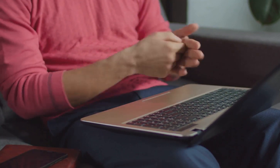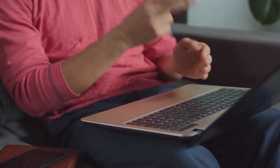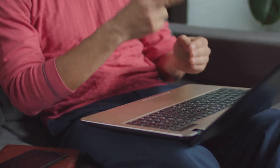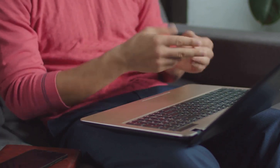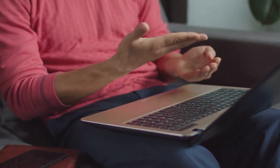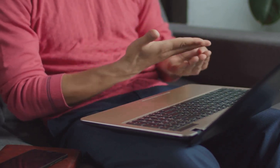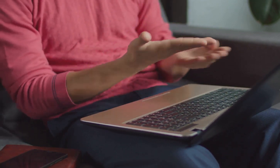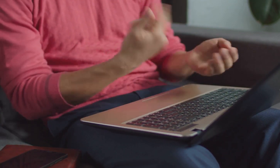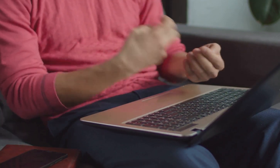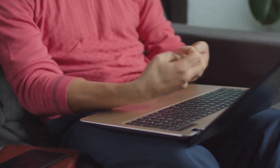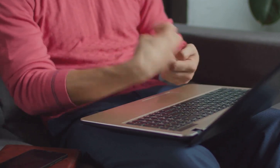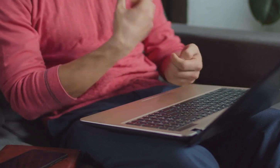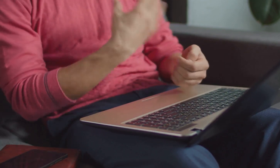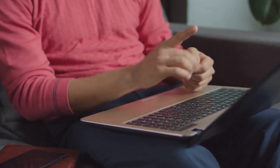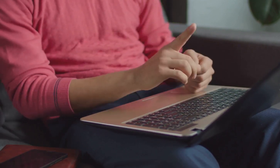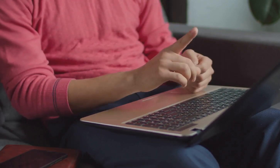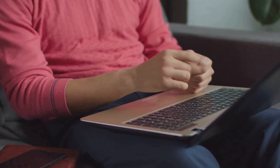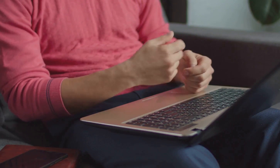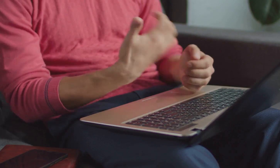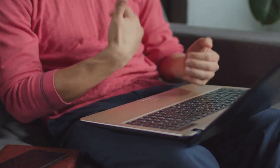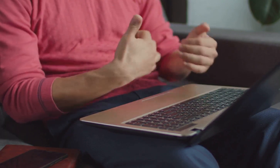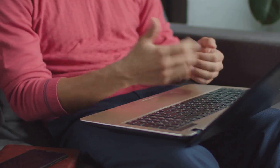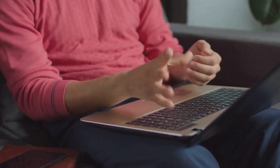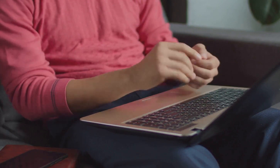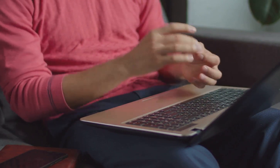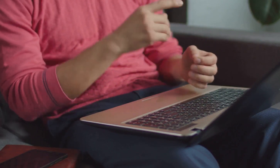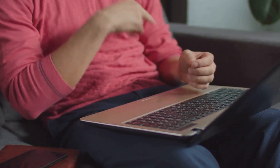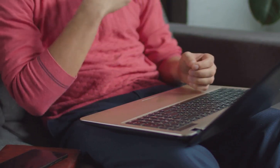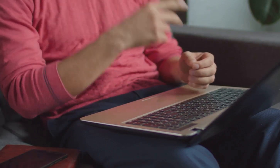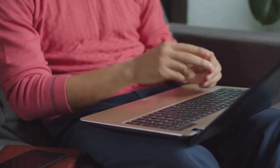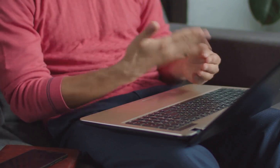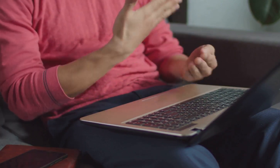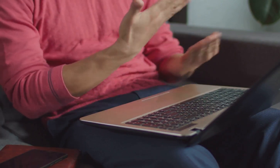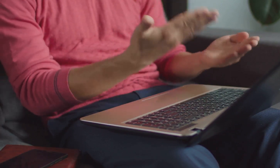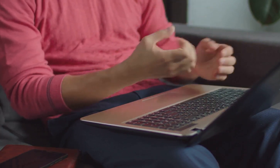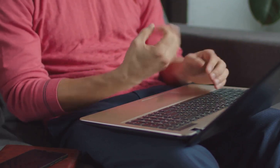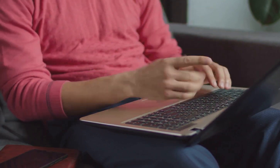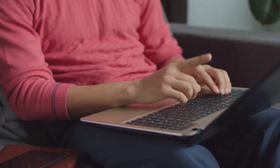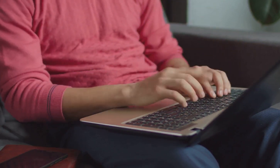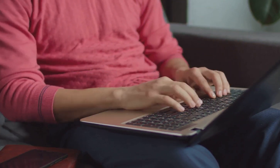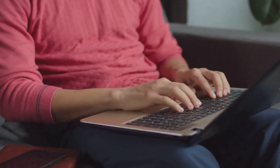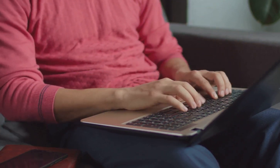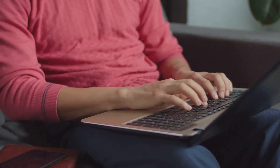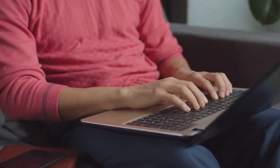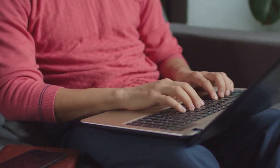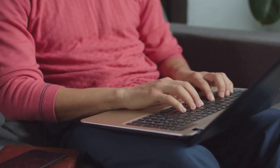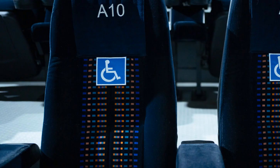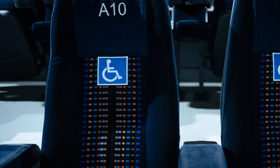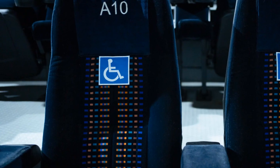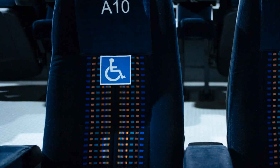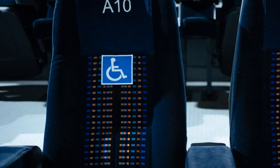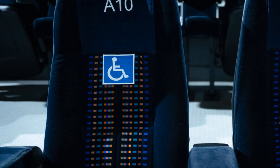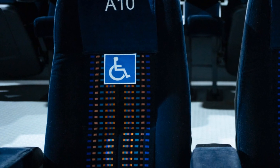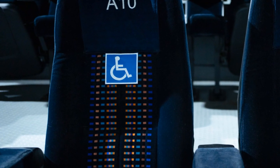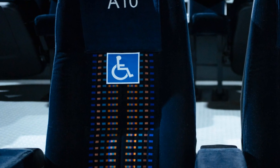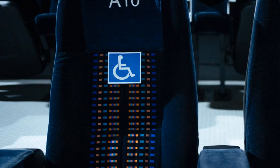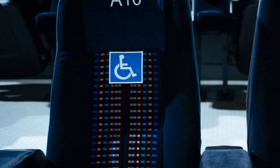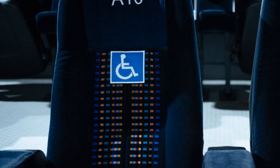right direction with hard-coded captions, a feature that sets it apart from many of its contemporaries. These captions aren't an add-on or